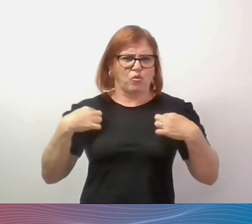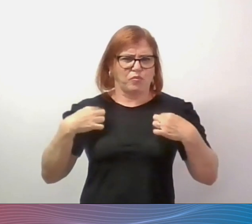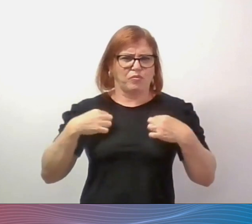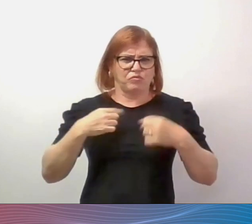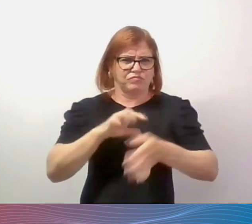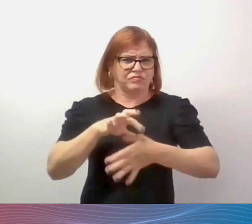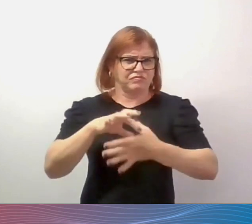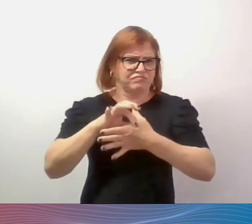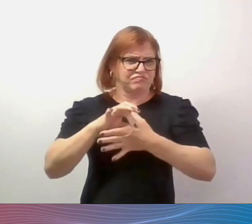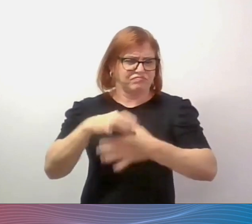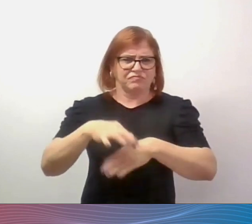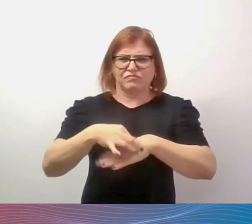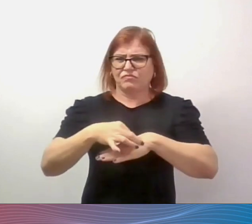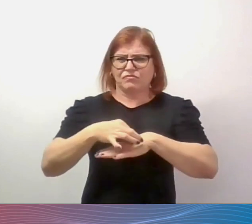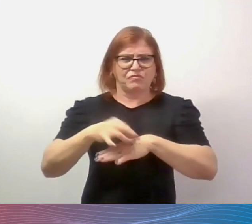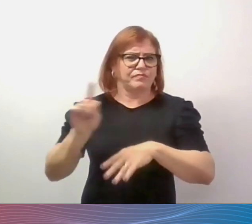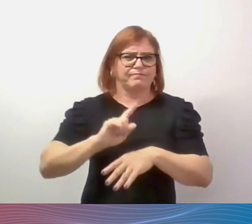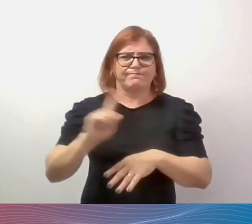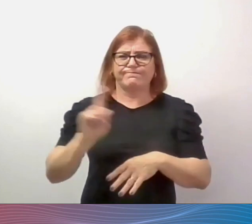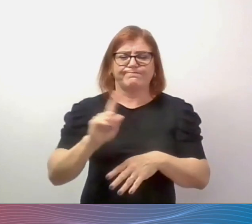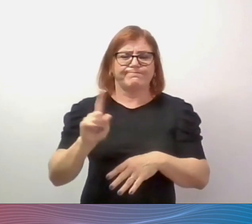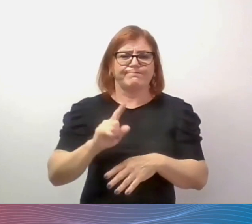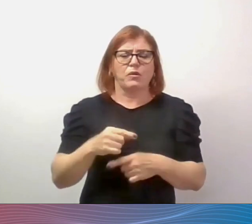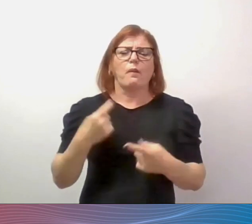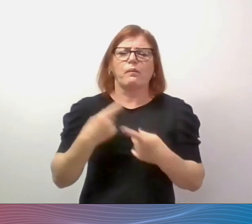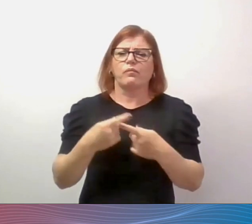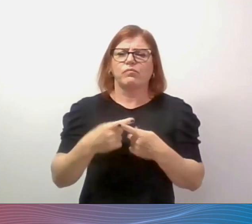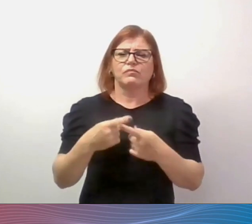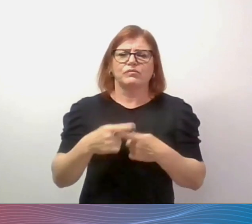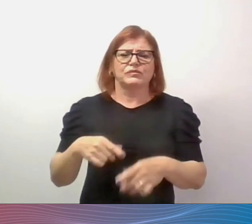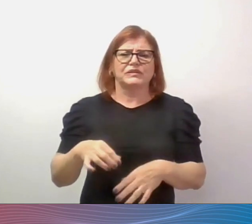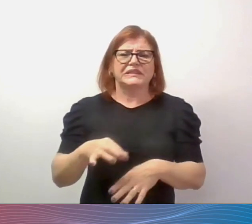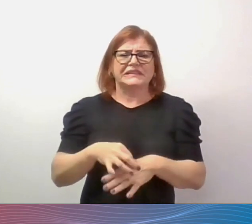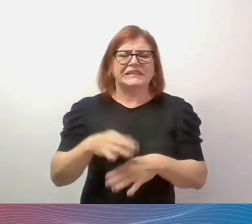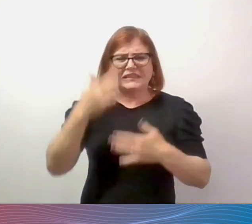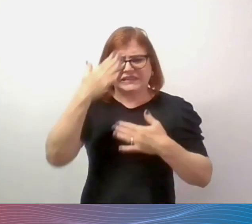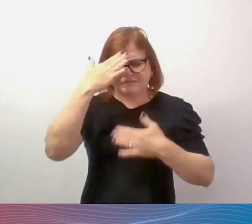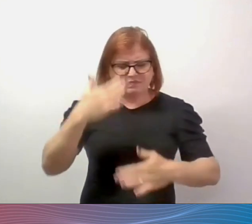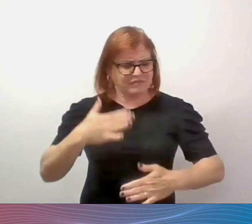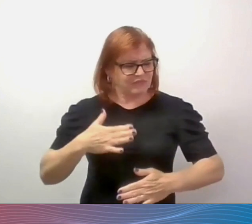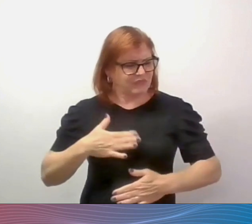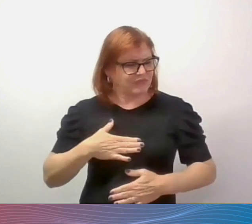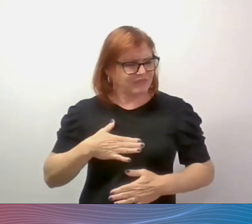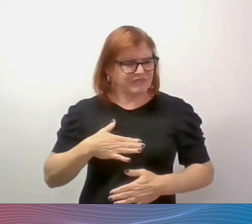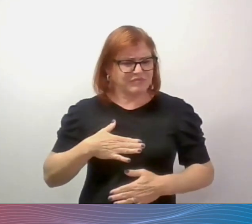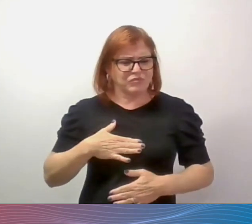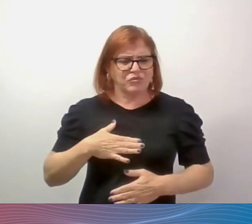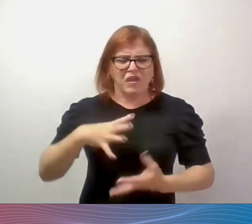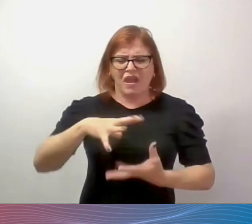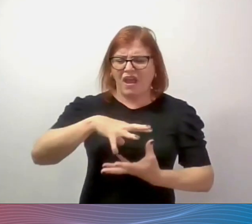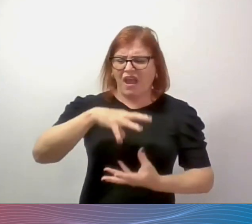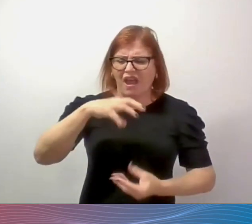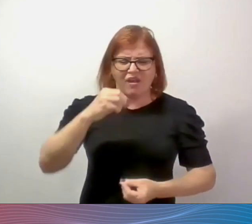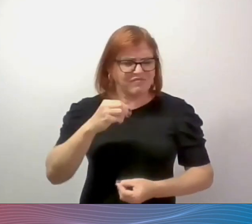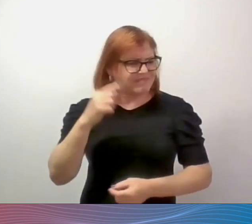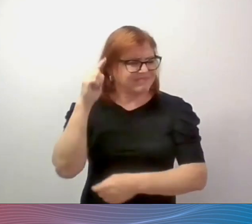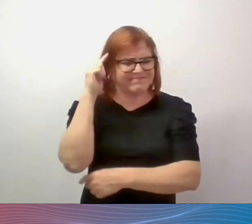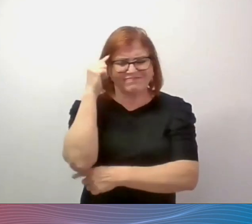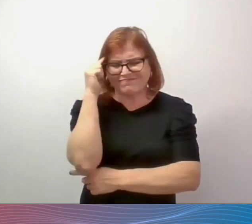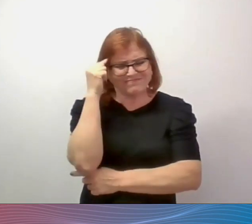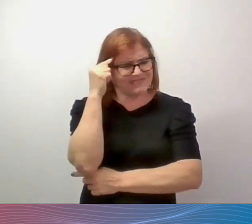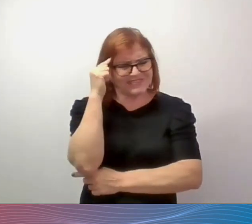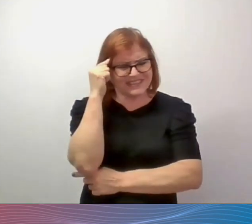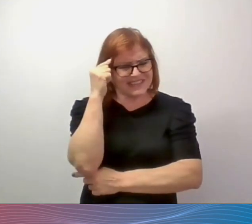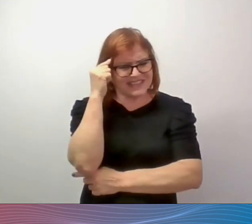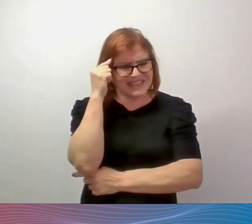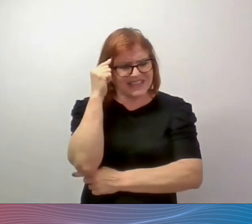homem exterior não entende das coisas espirituais. The outward man does not understand the spiritual things. Somente o homem interior é capaz de